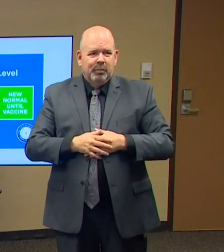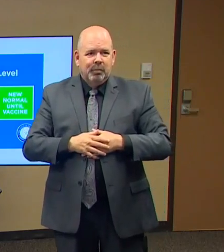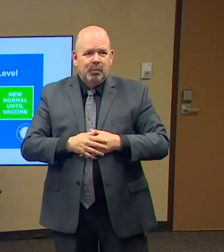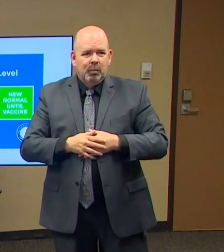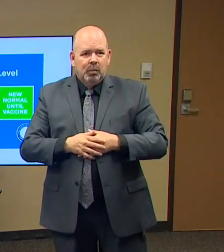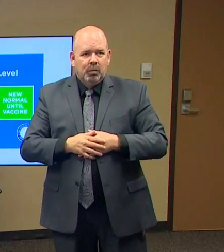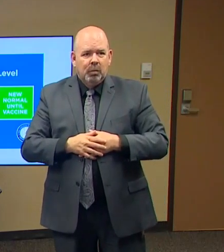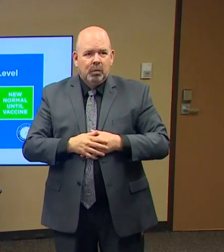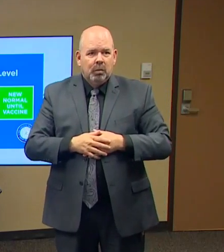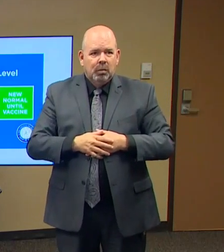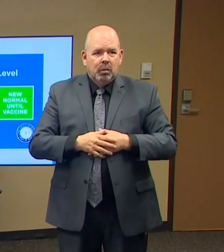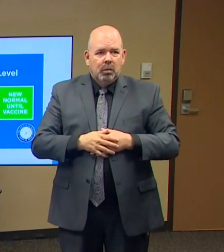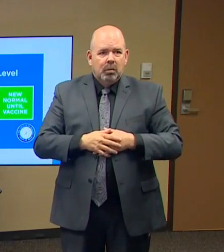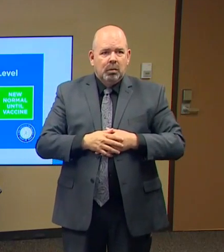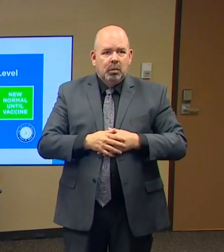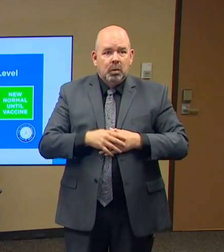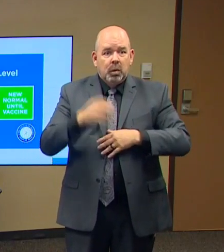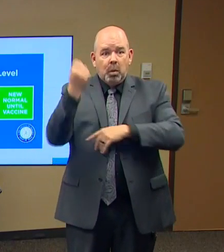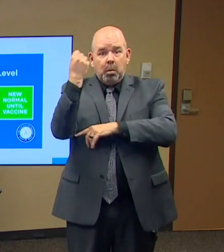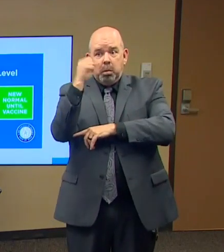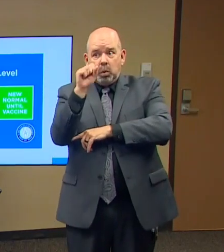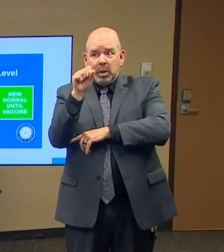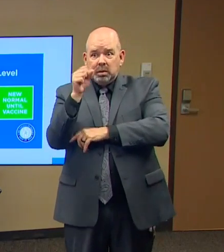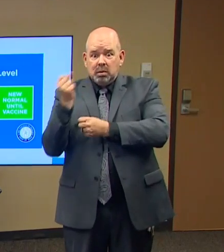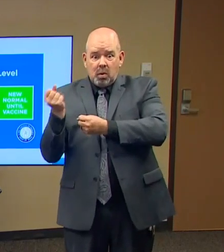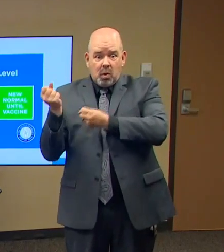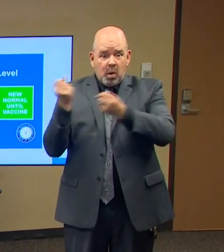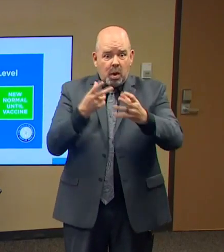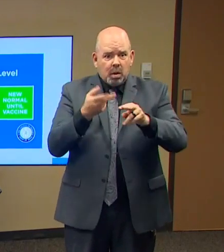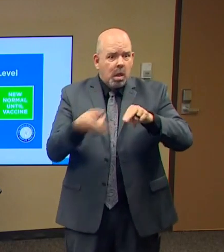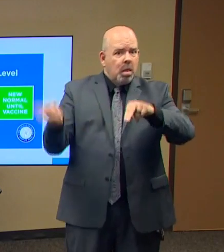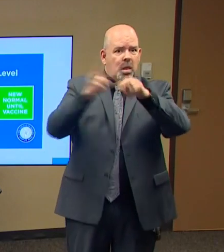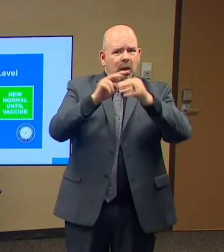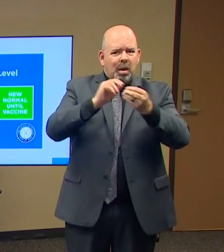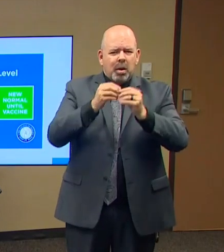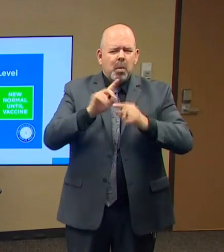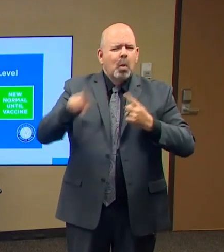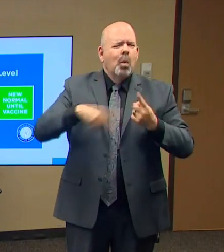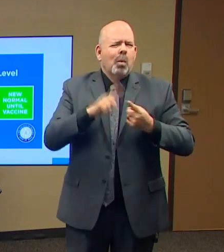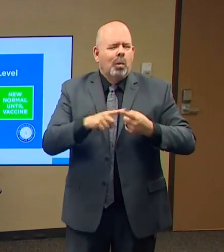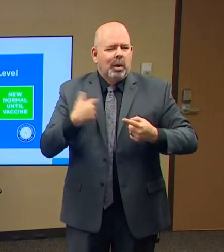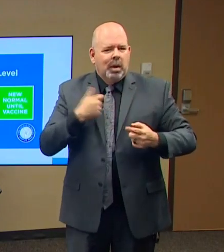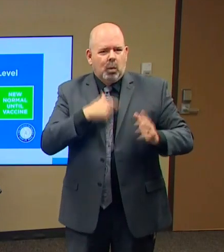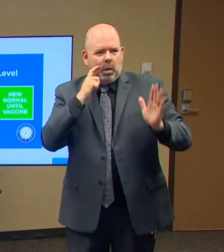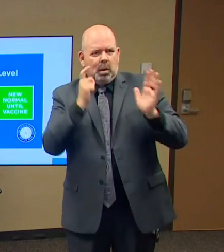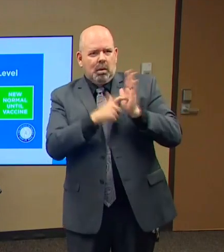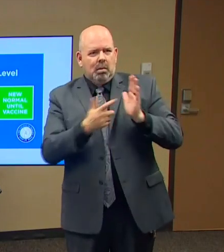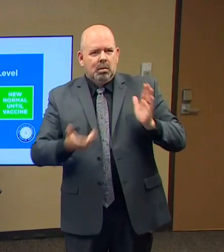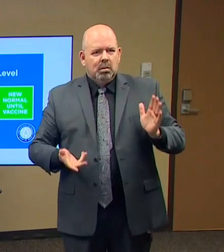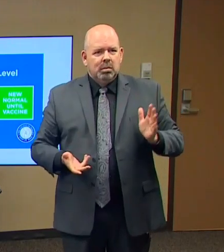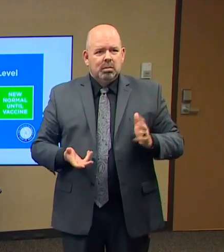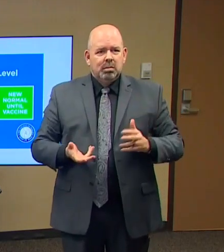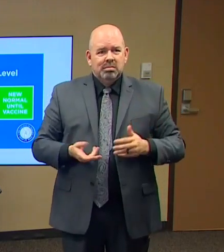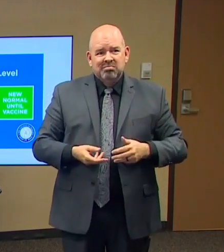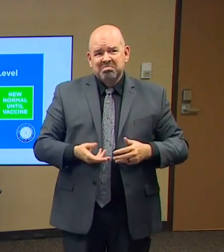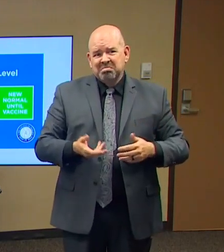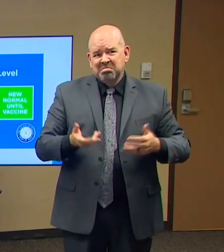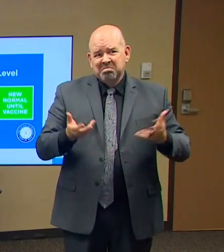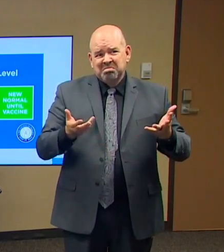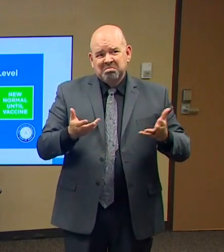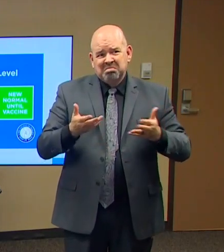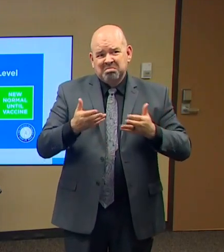be looking? I mean, are we kind of in that window now and it's going for a couple of weeks? Yeah, probably, 10 days, couple